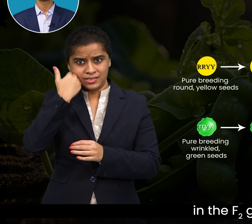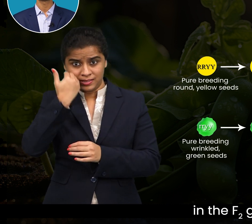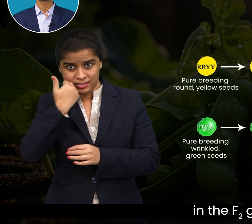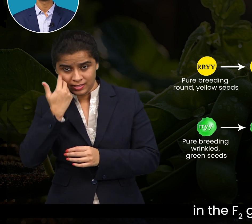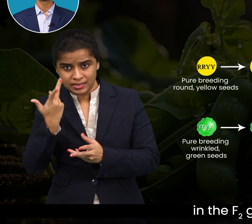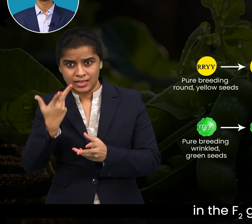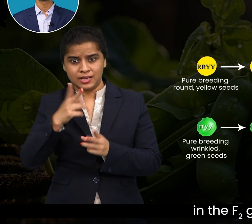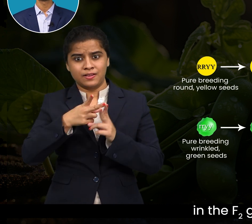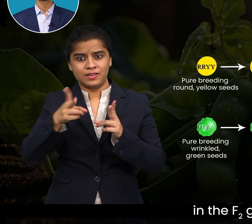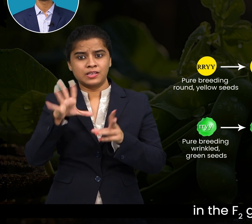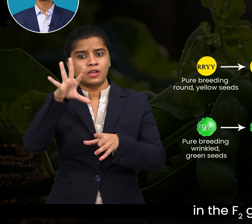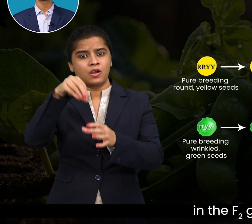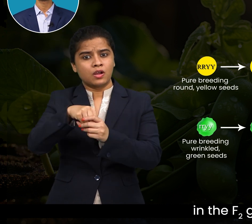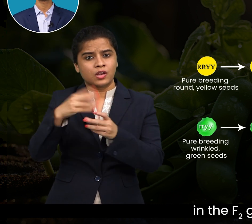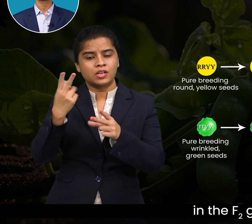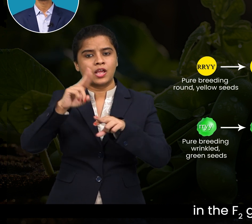generation.